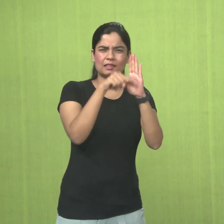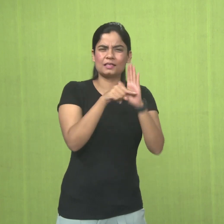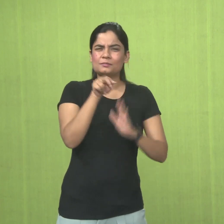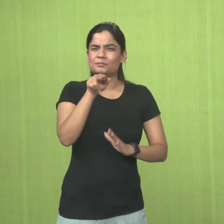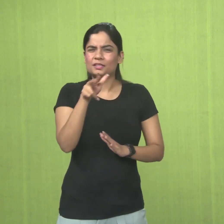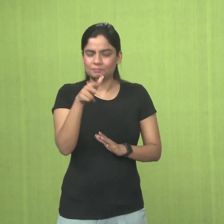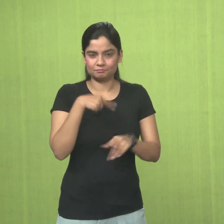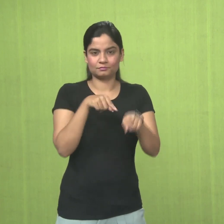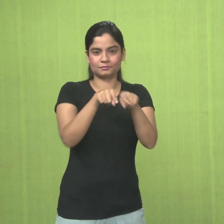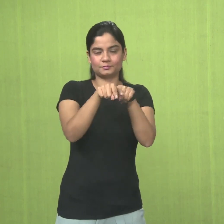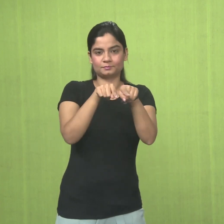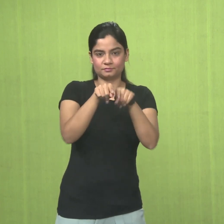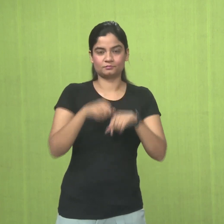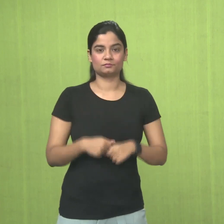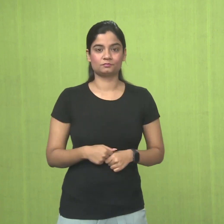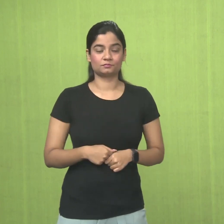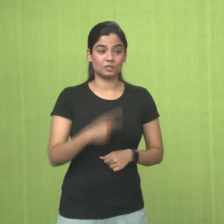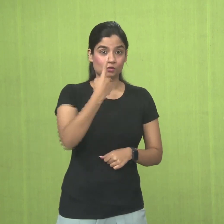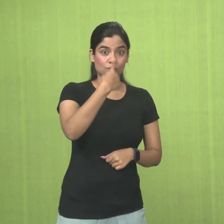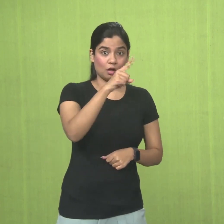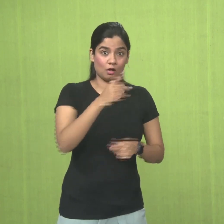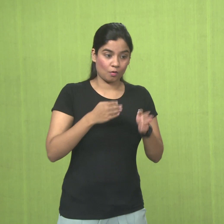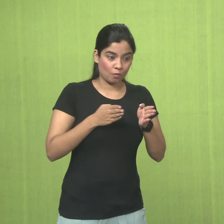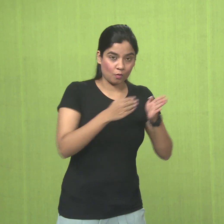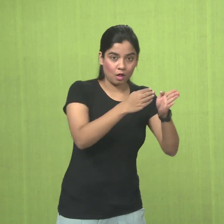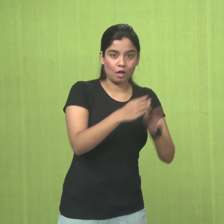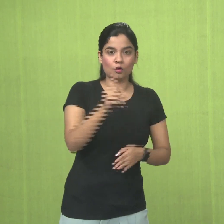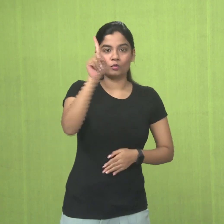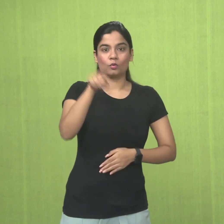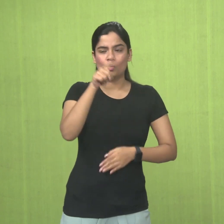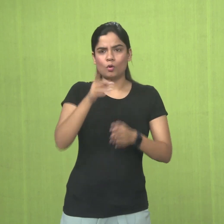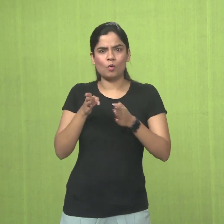Ethics. What does this mean? The right or wrong behavior.